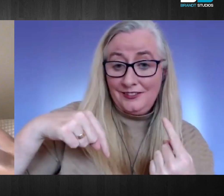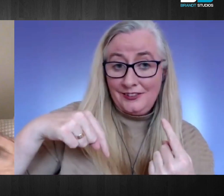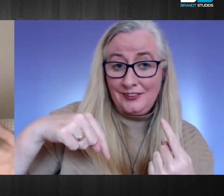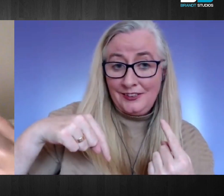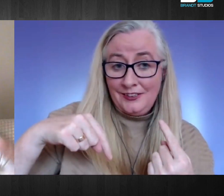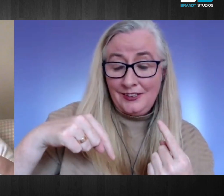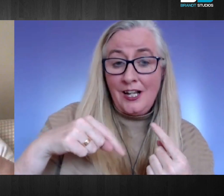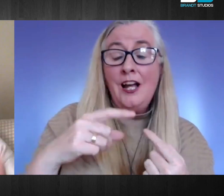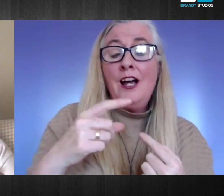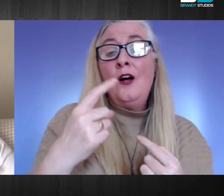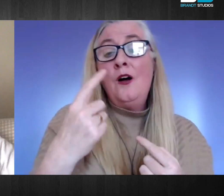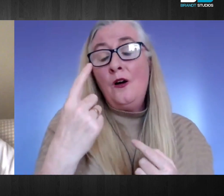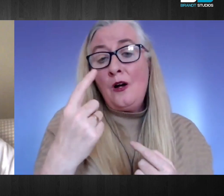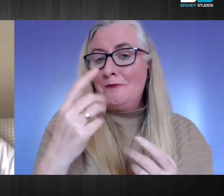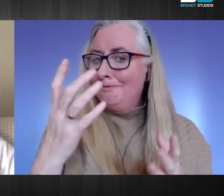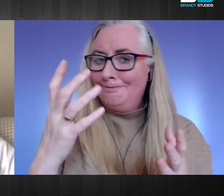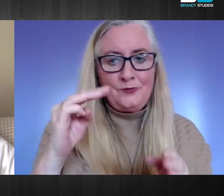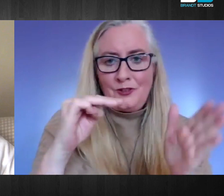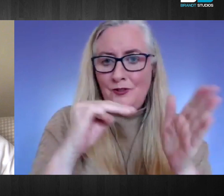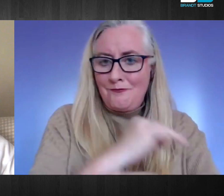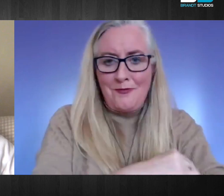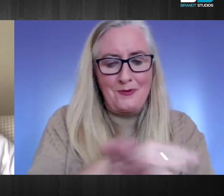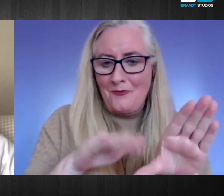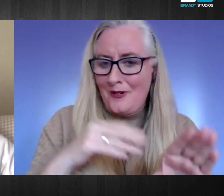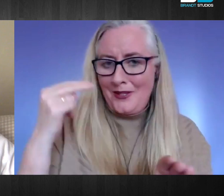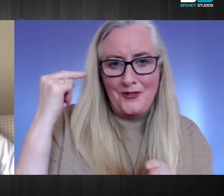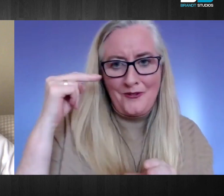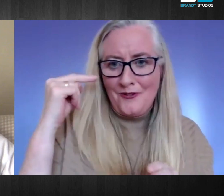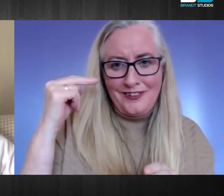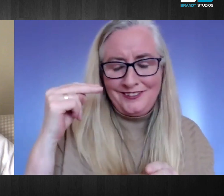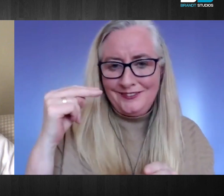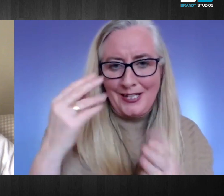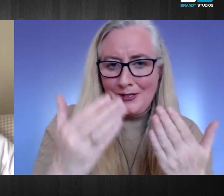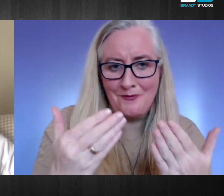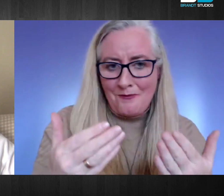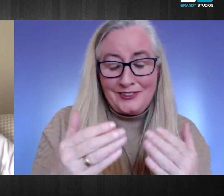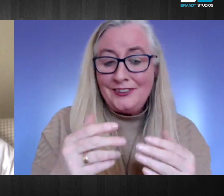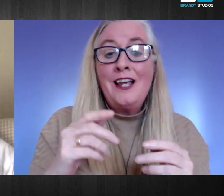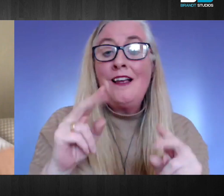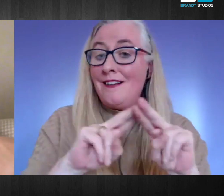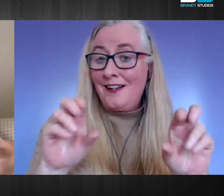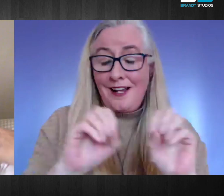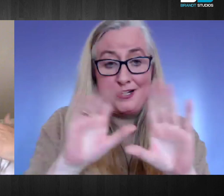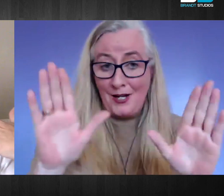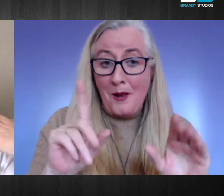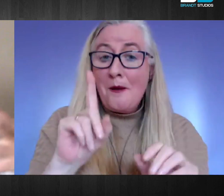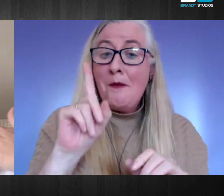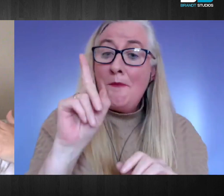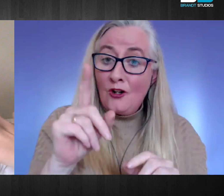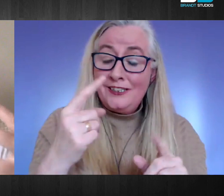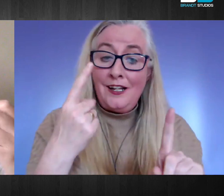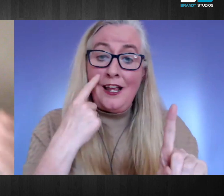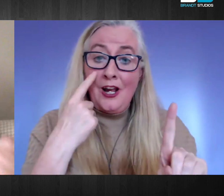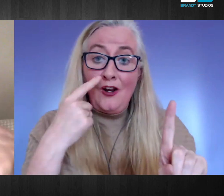maybe would love the opportunity to get involved in some research planning at the moment, but for our charities who